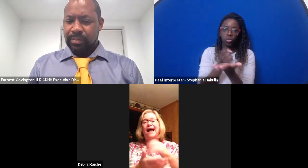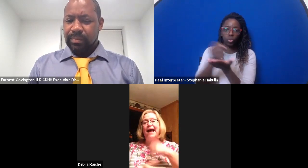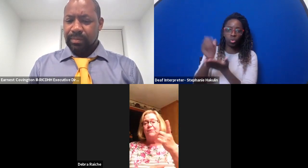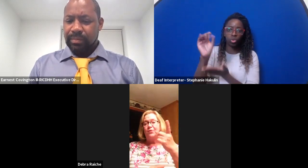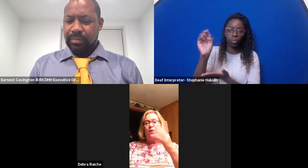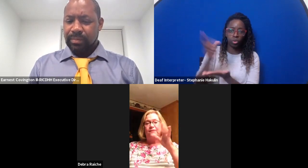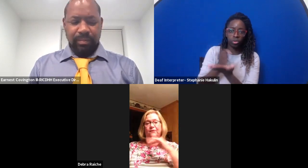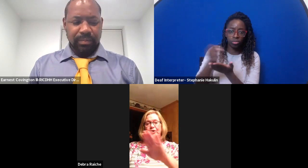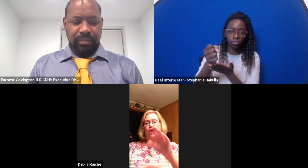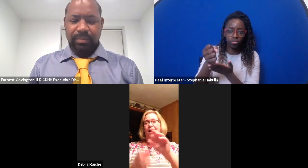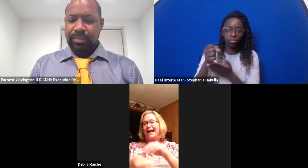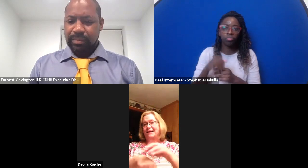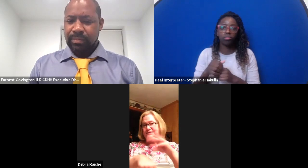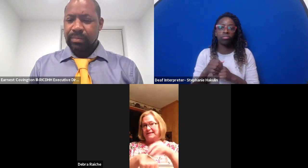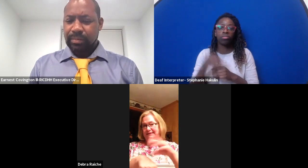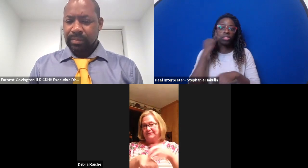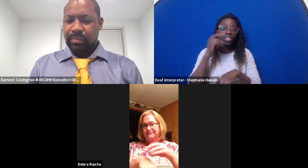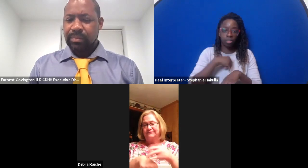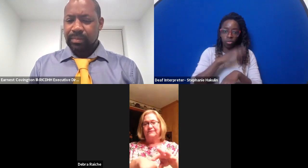how to become sober, clean and sober,